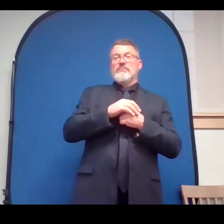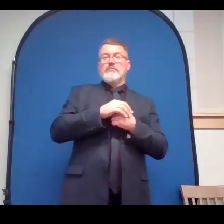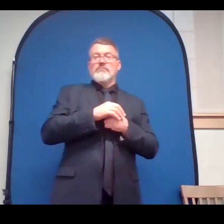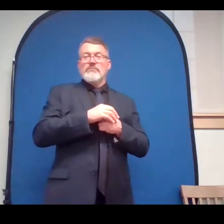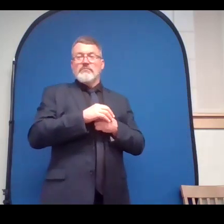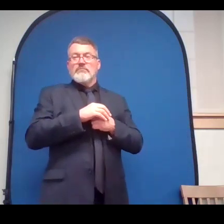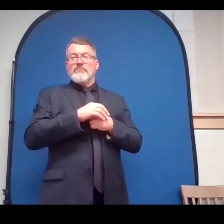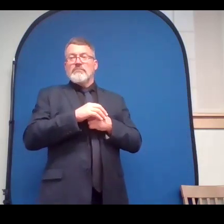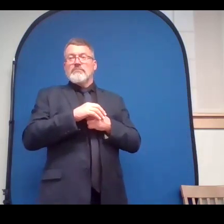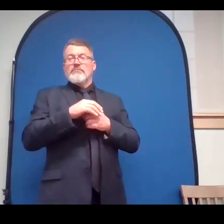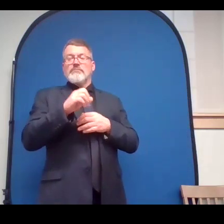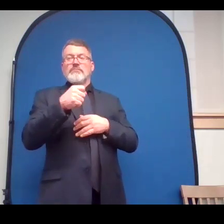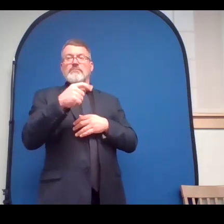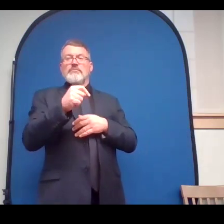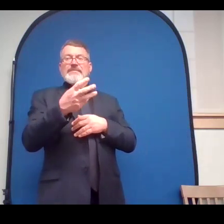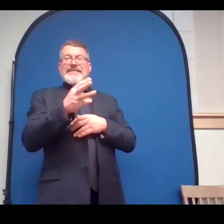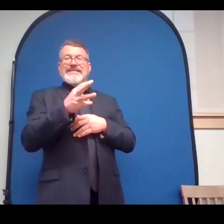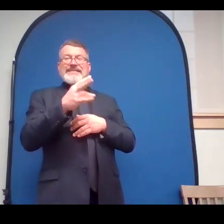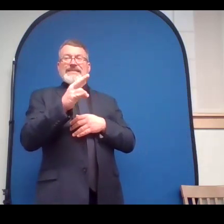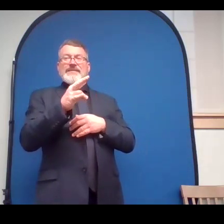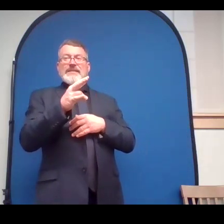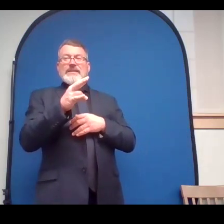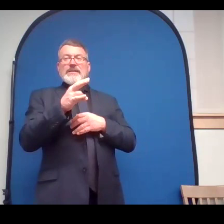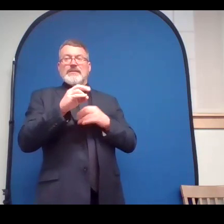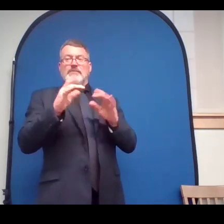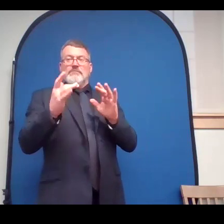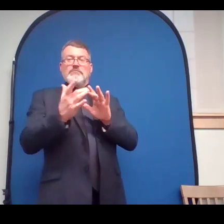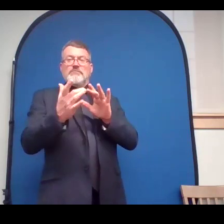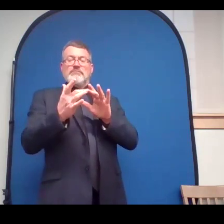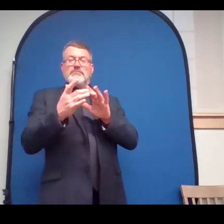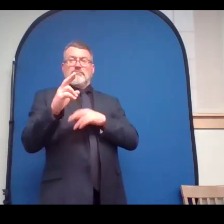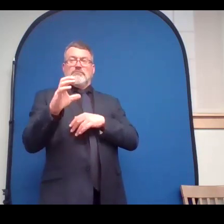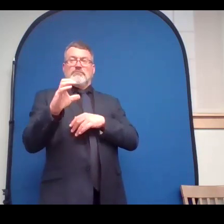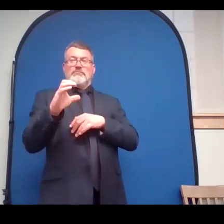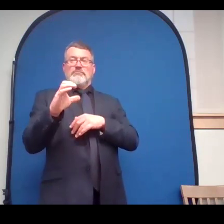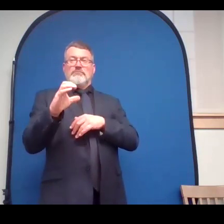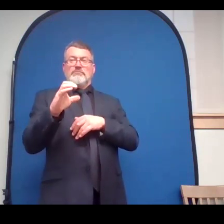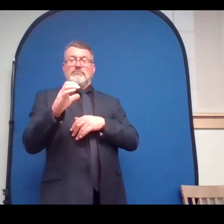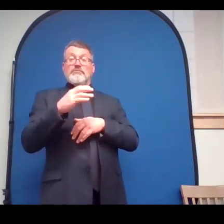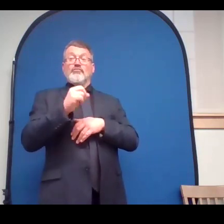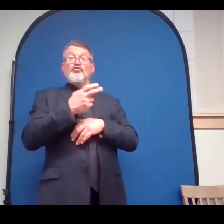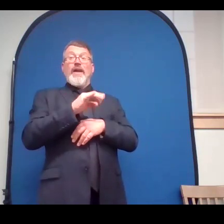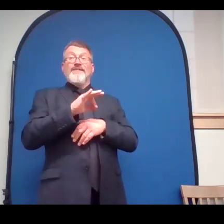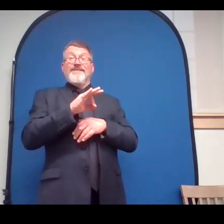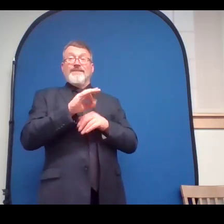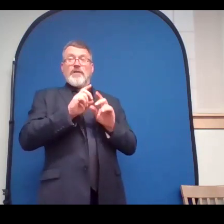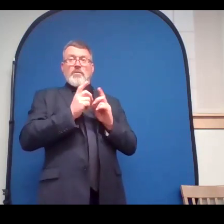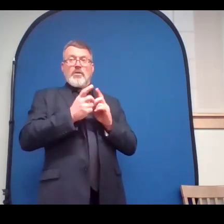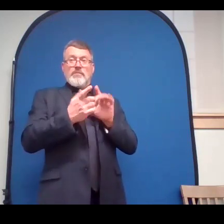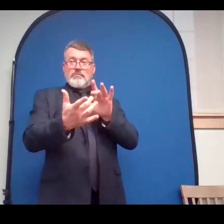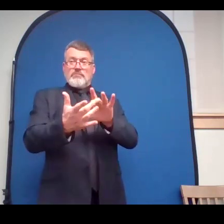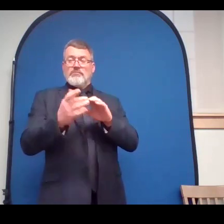County Sheriff's Office with Sergeant Carr. Did you contact the Sheriff's